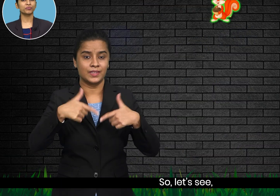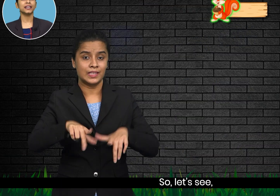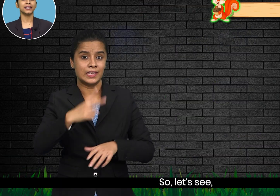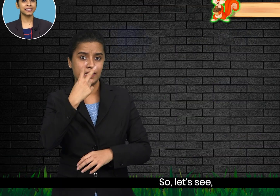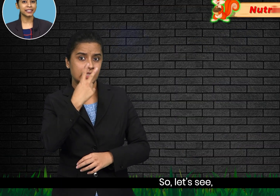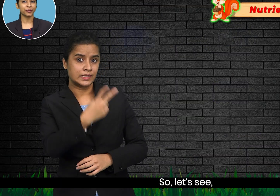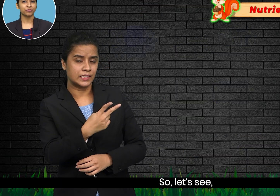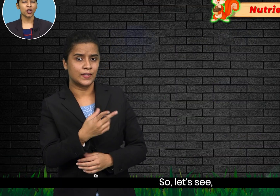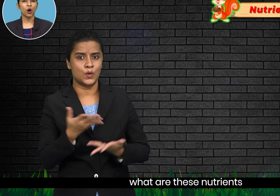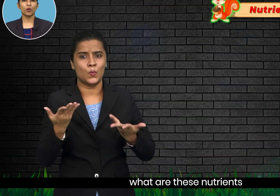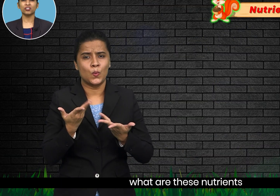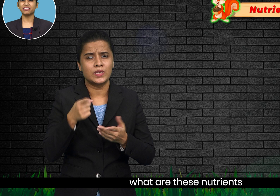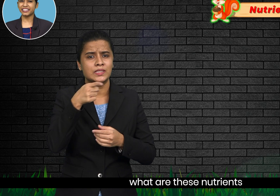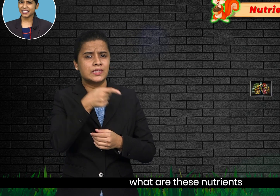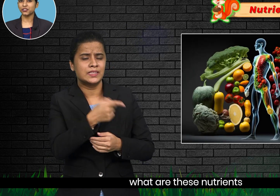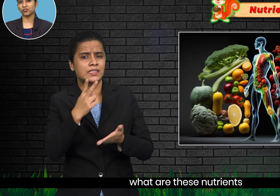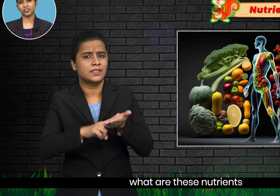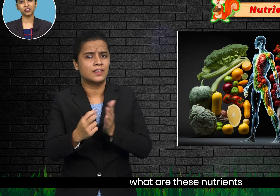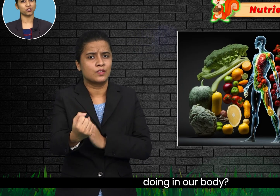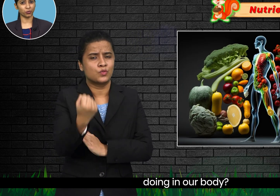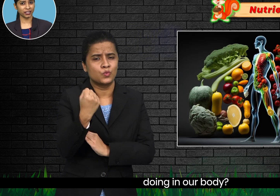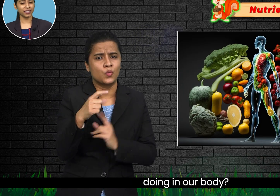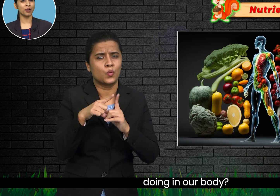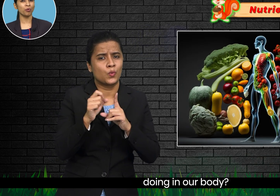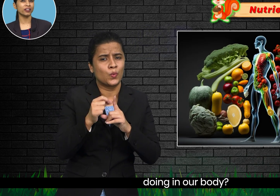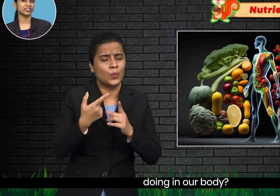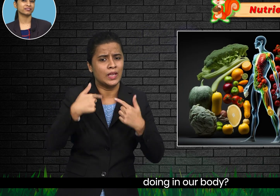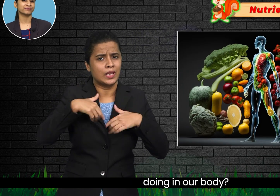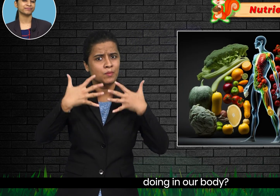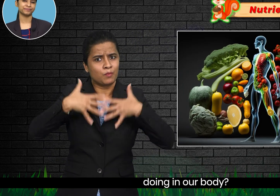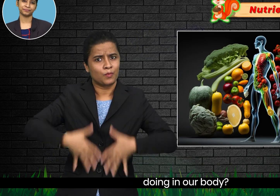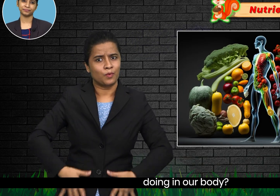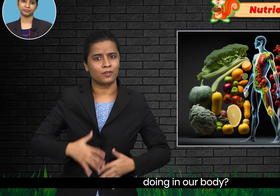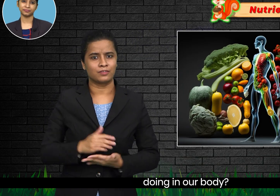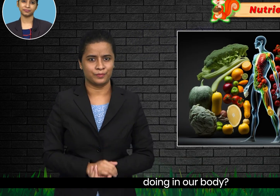So, let's see, what are these nutrients doing in our body?